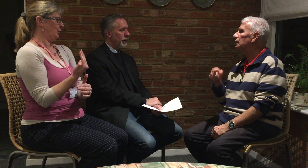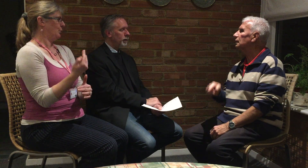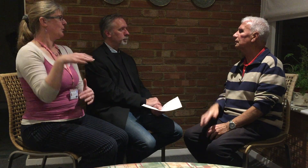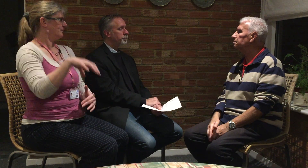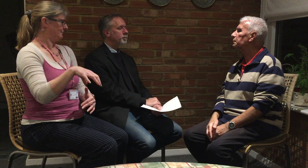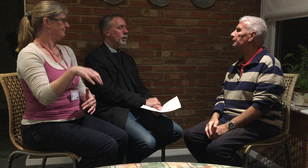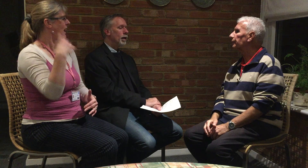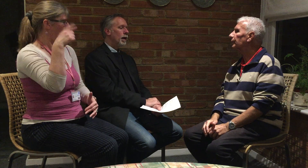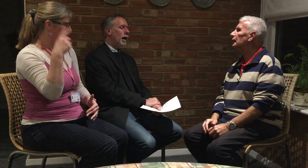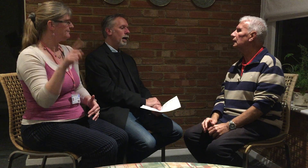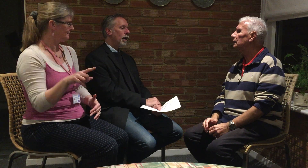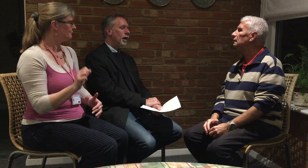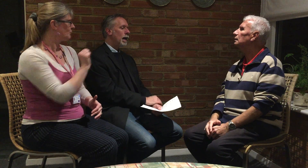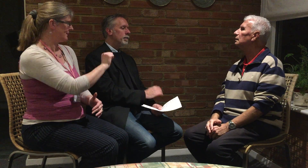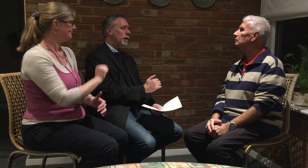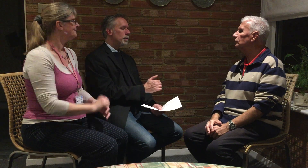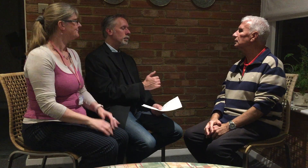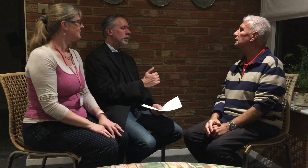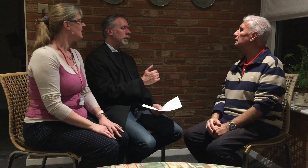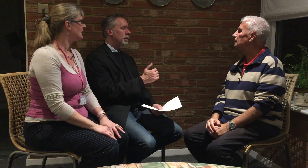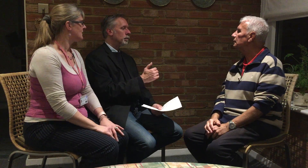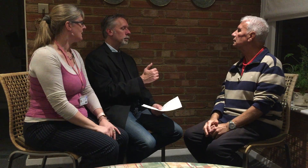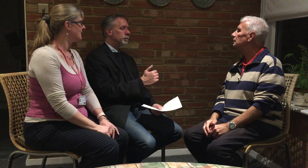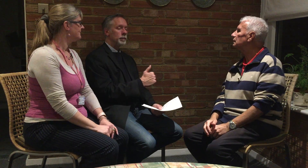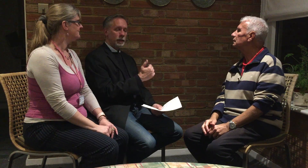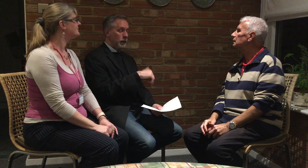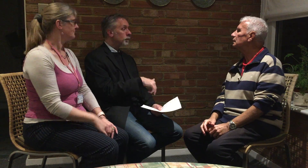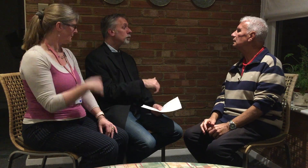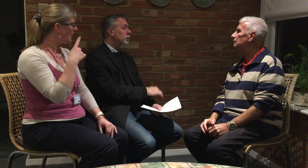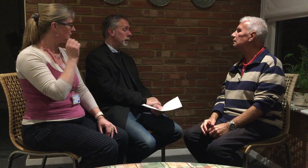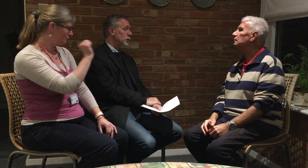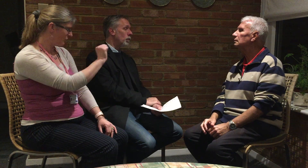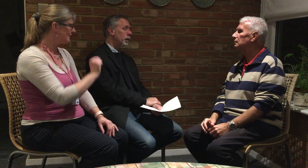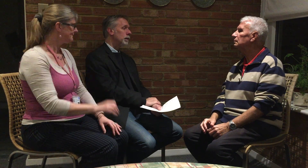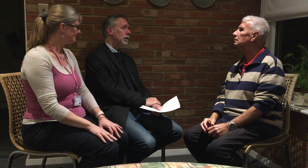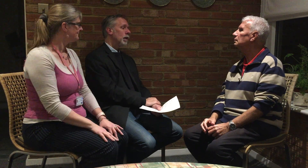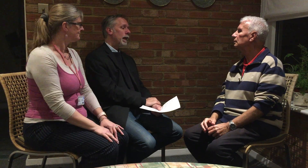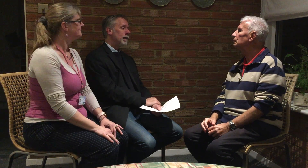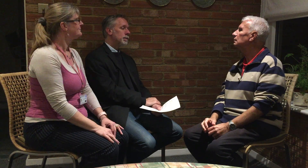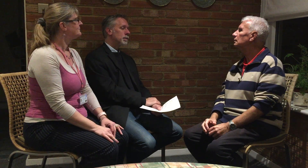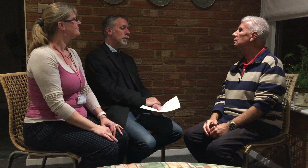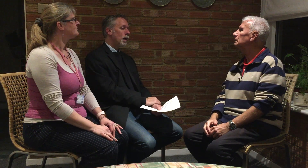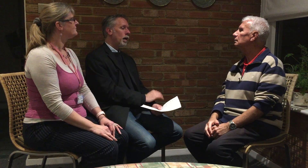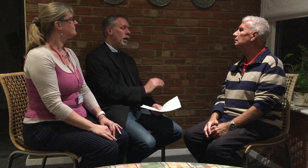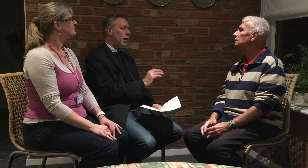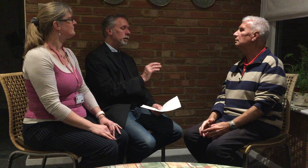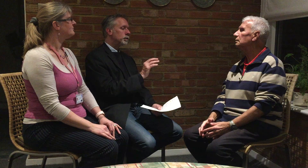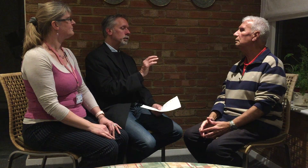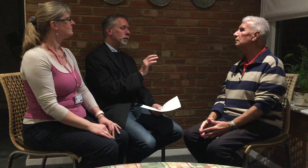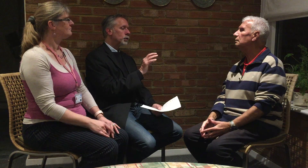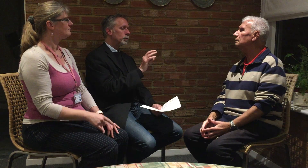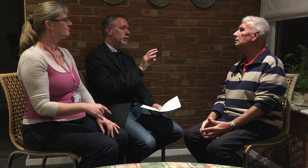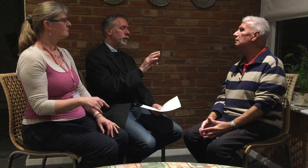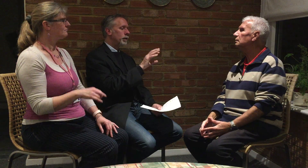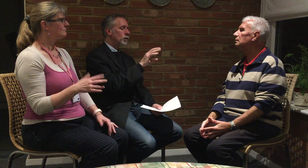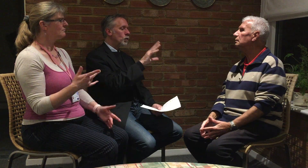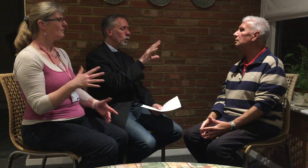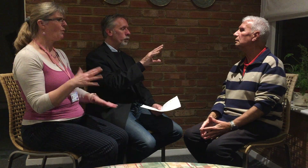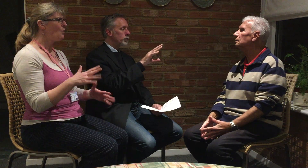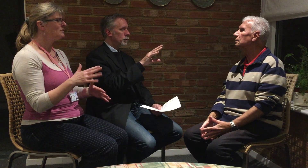UK, and then in London, yeah? In London, that's right. It's sort of in the north